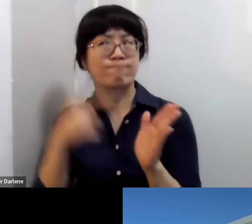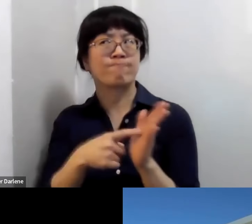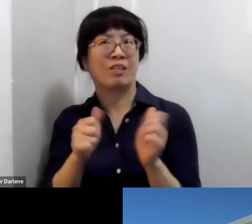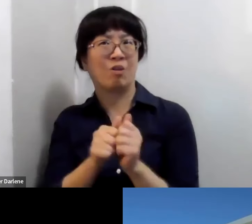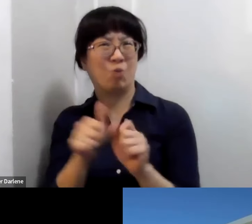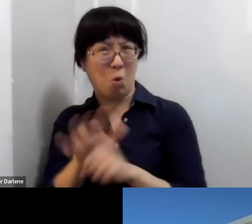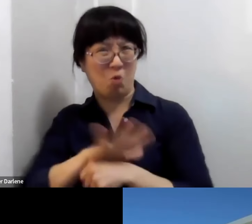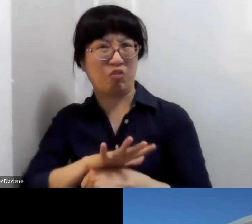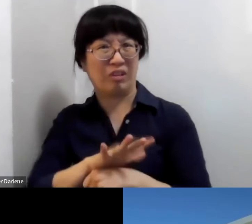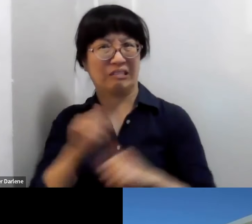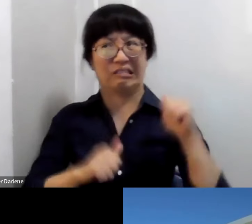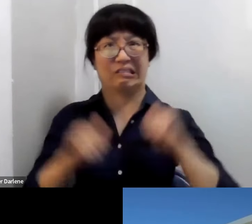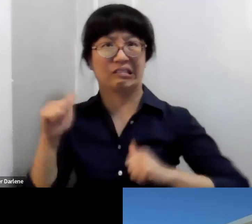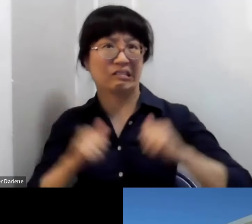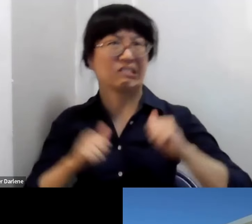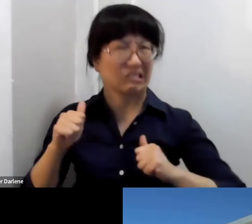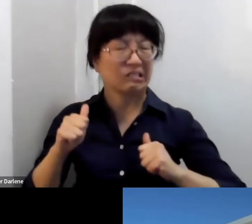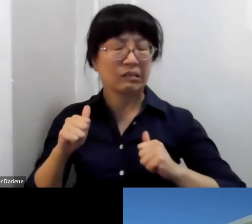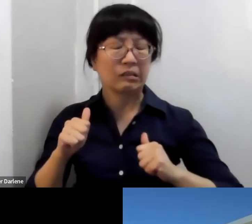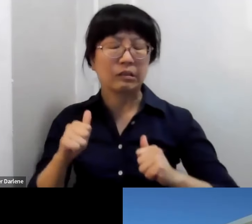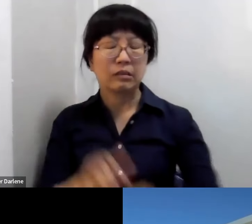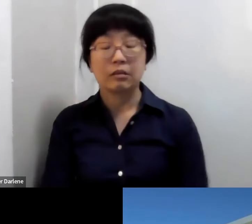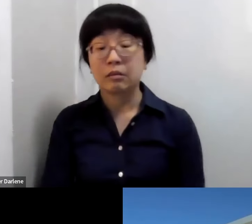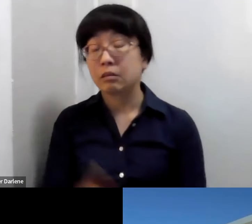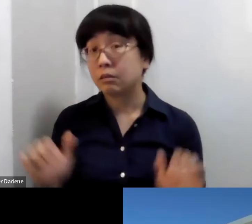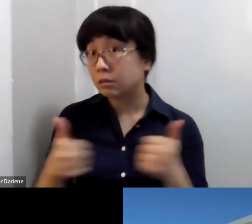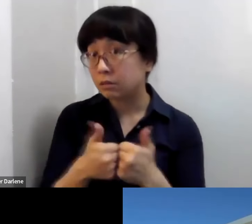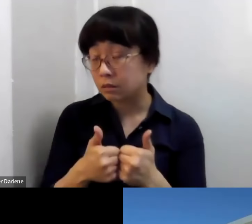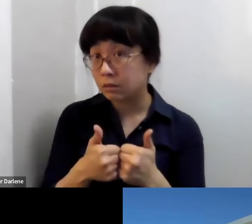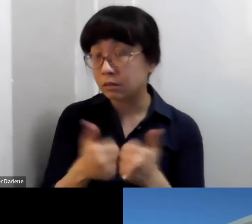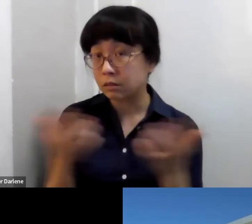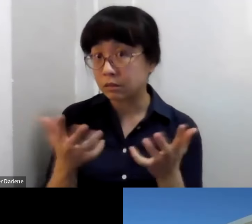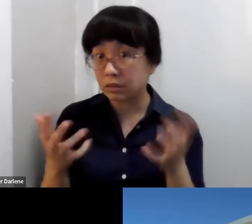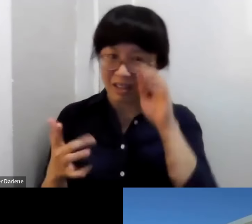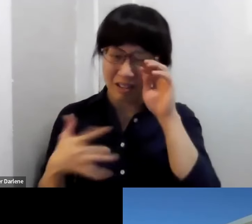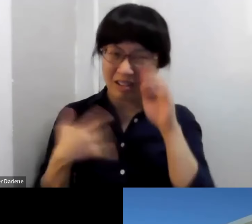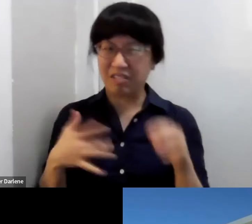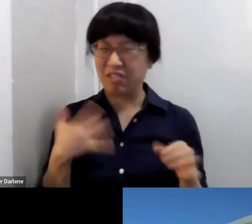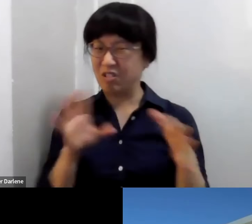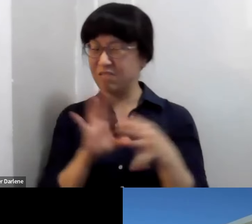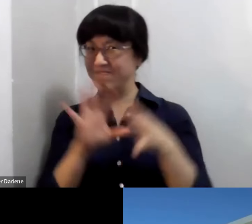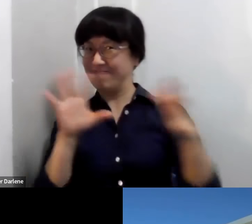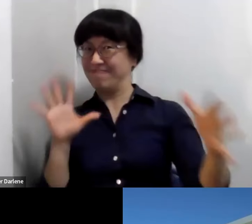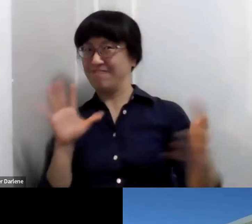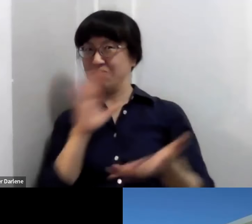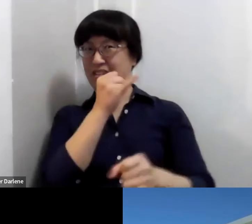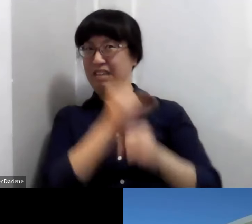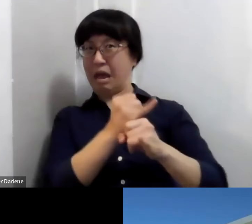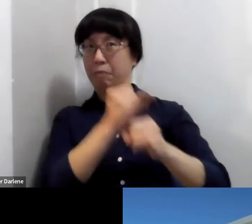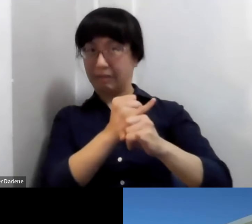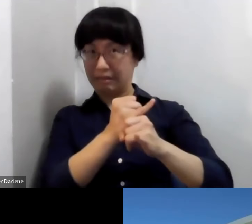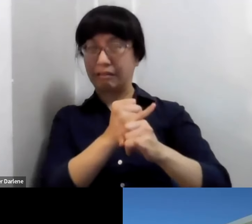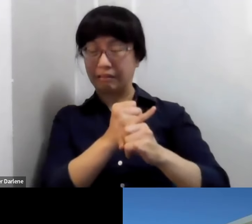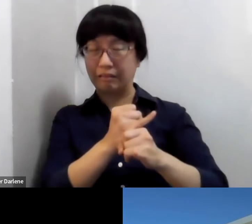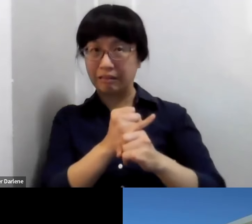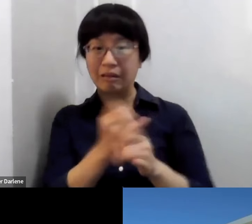the COVID-19 pandemic and things like that. Big challenges are students have been feeling really disconnected from campus up until this semester. A